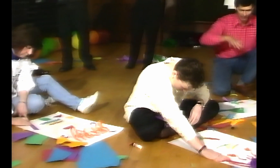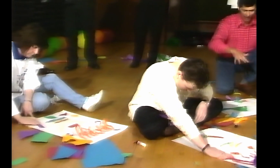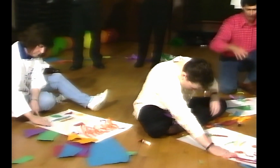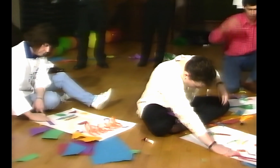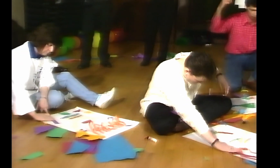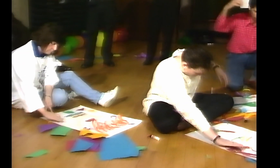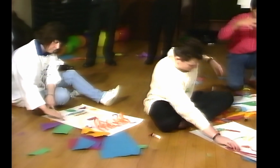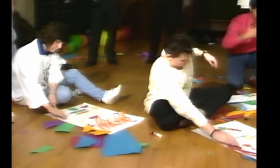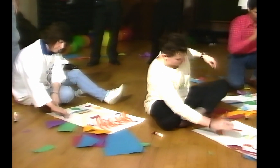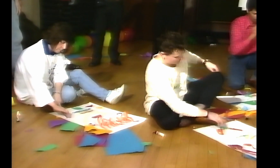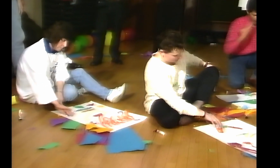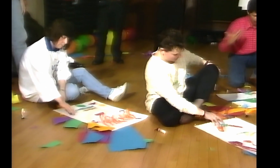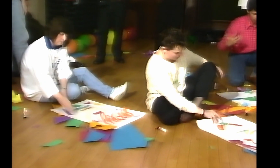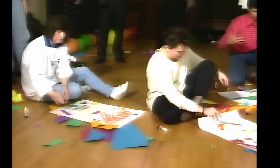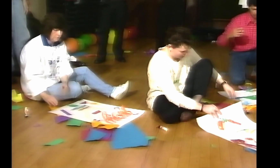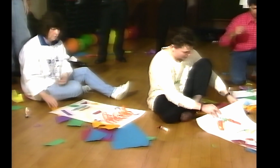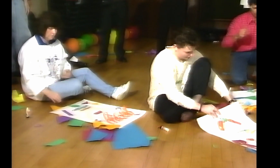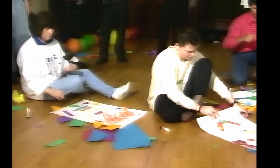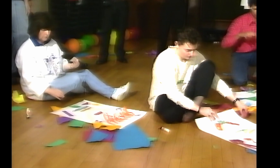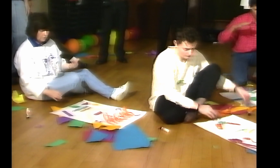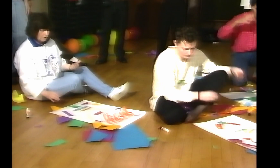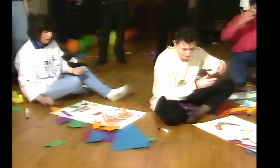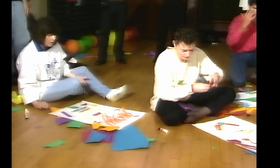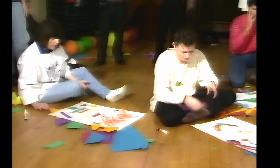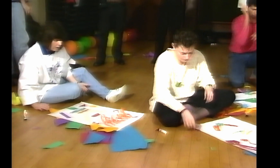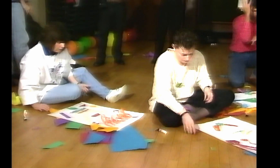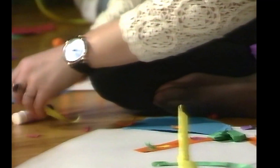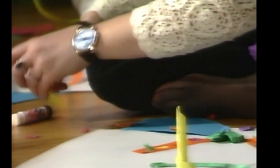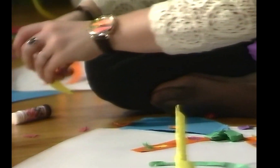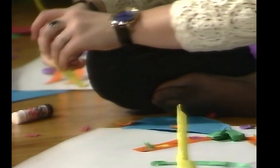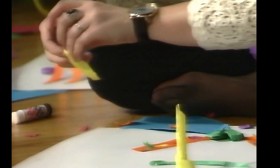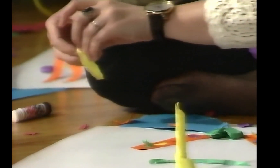much difficulty in communicating, as most of the work was just practical.